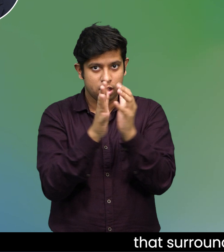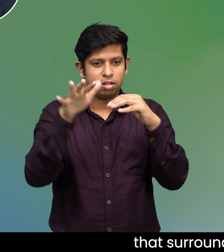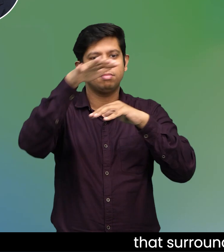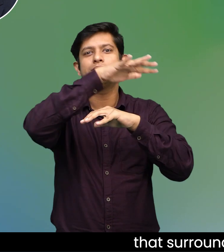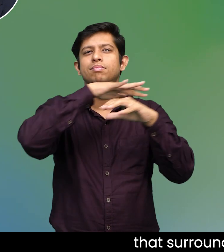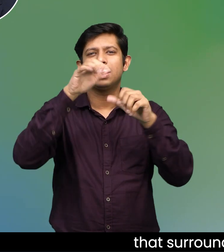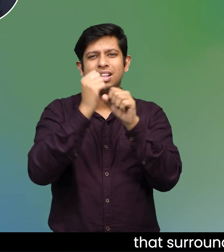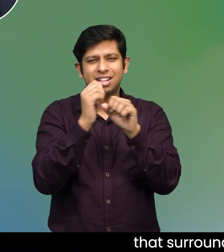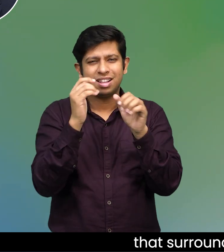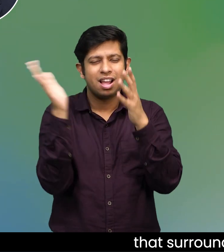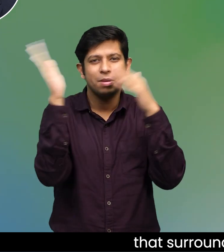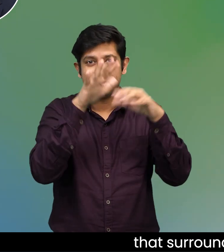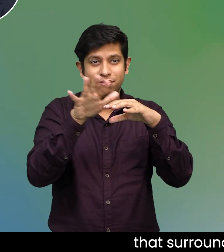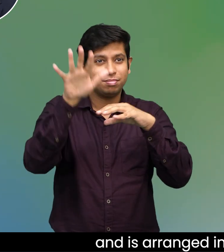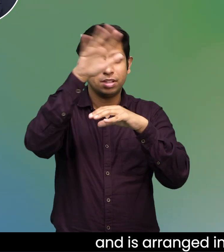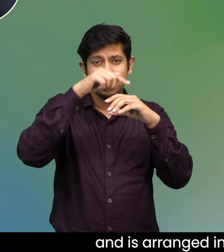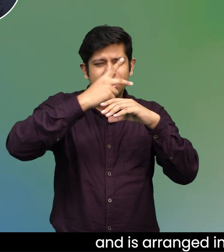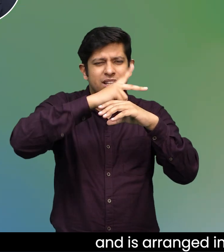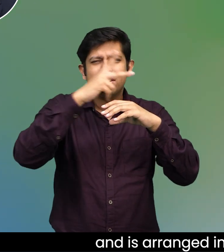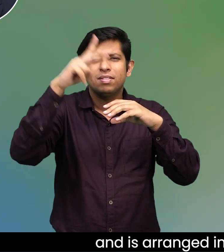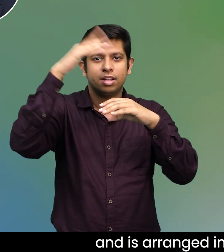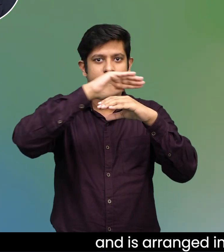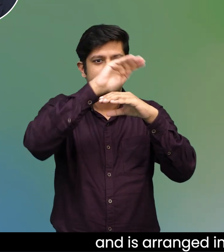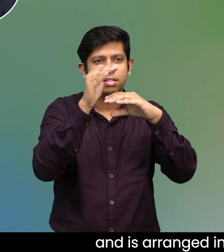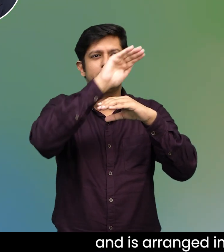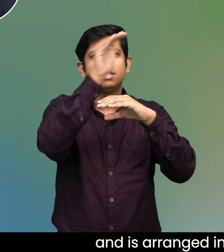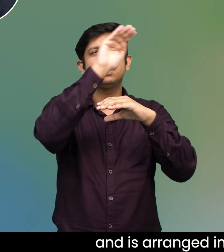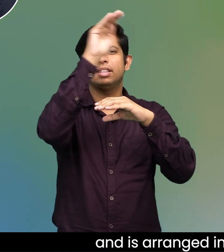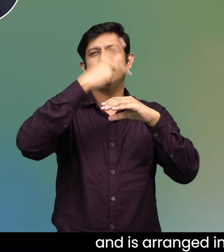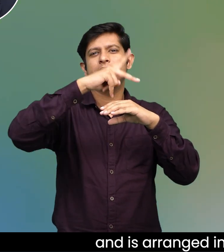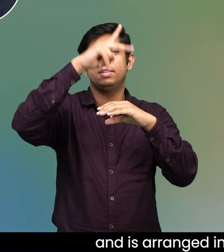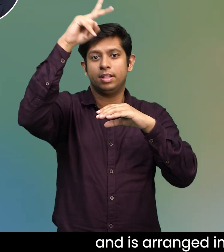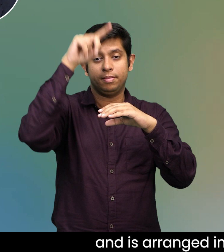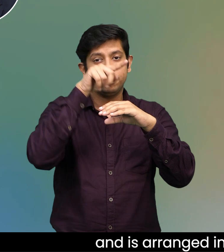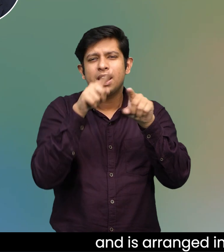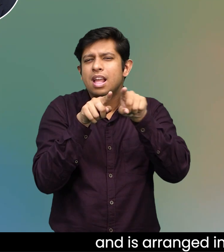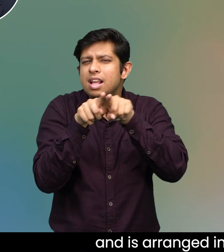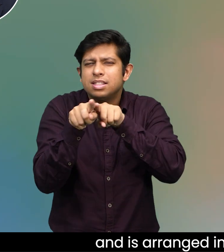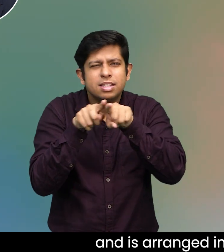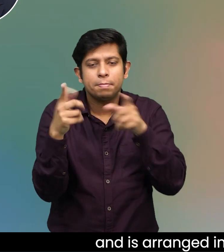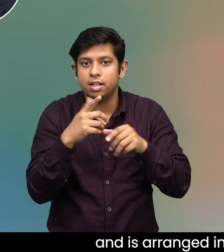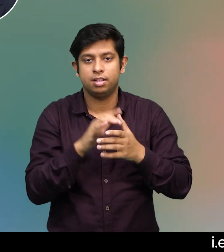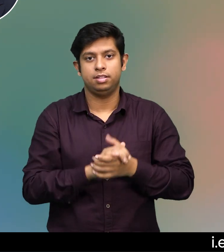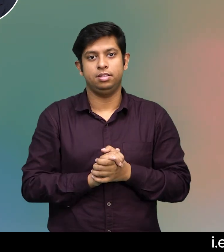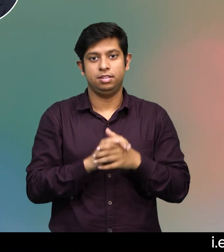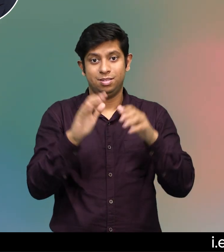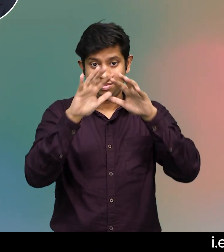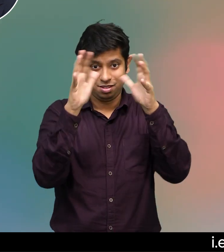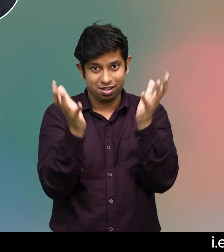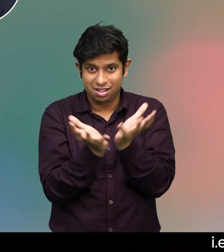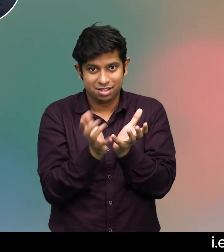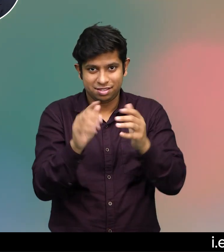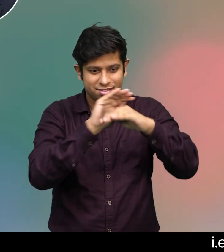that surrounds the earth and is arranged into various layers. That